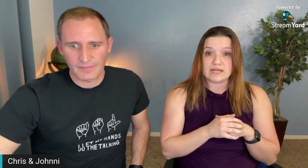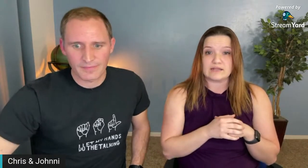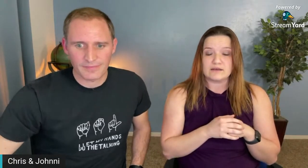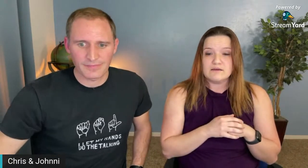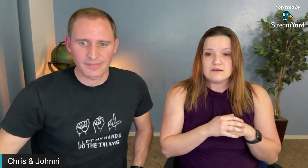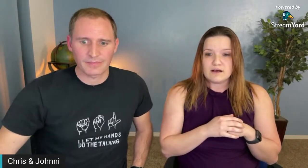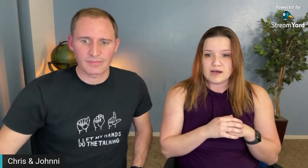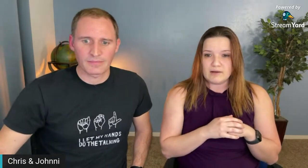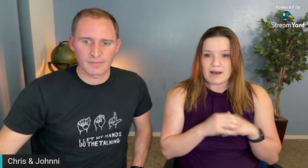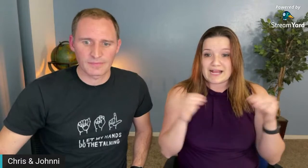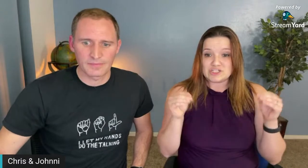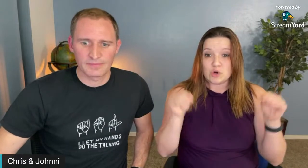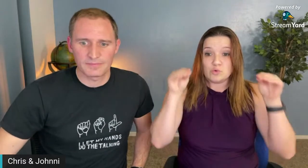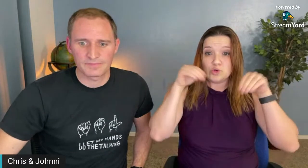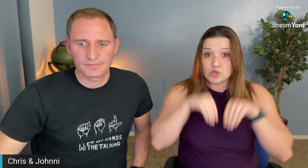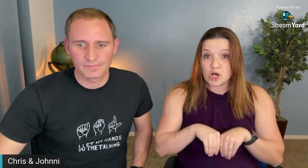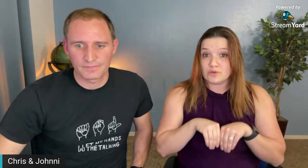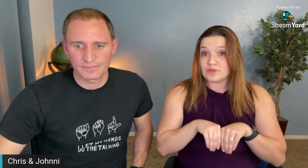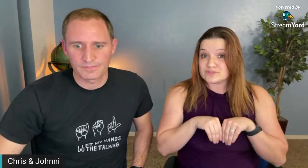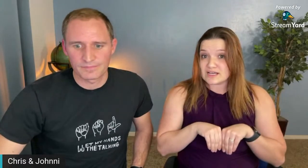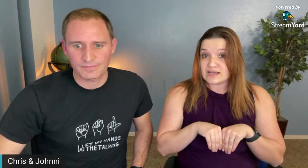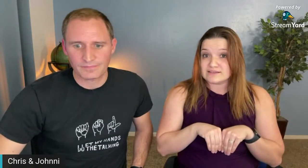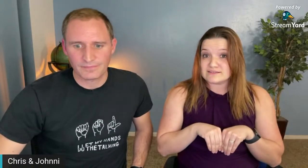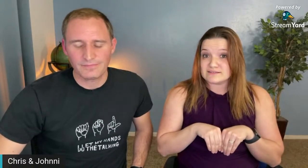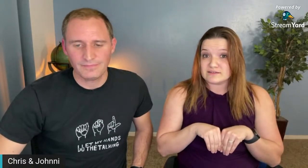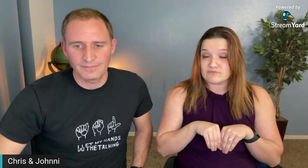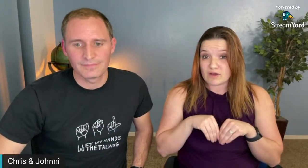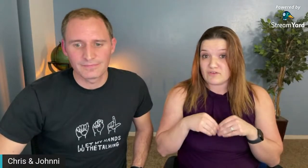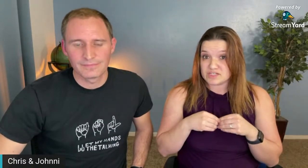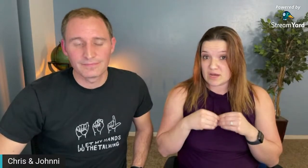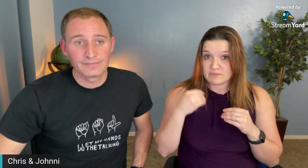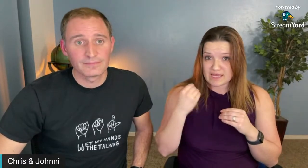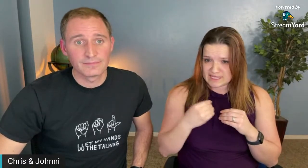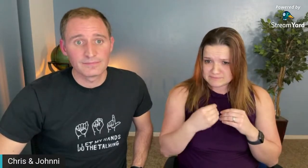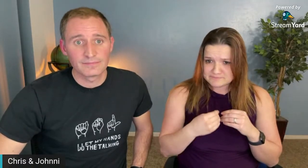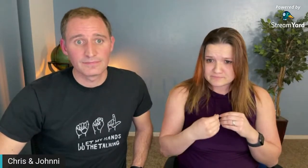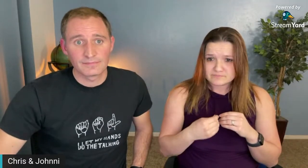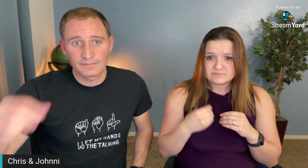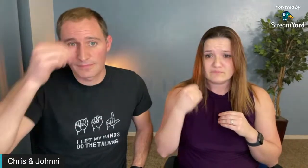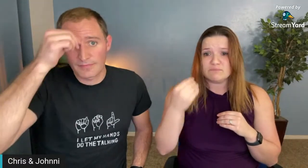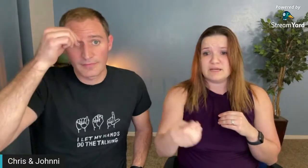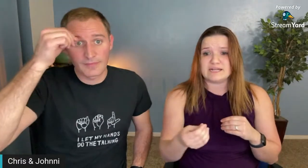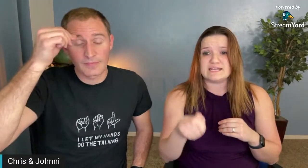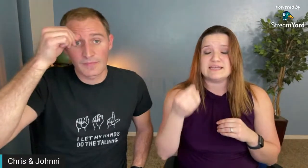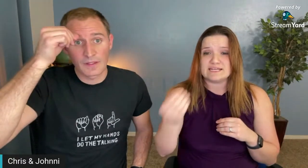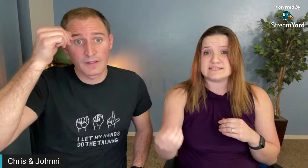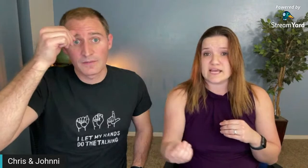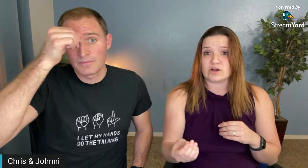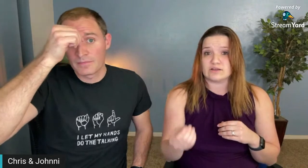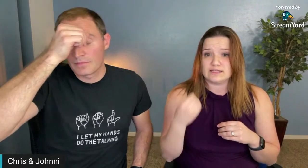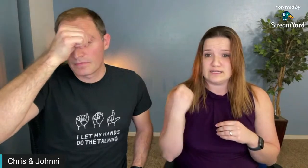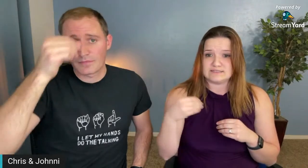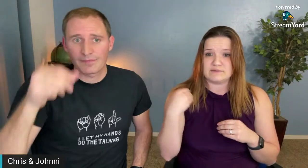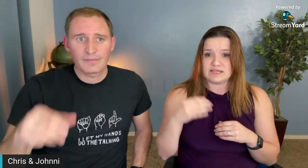created. I don't know those signs off the top of my head, but it is there. It is something that is